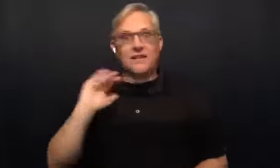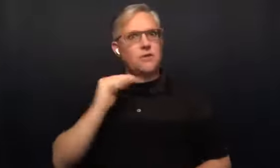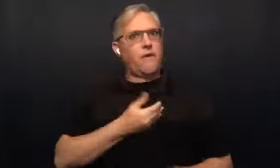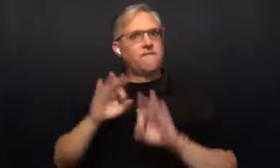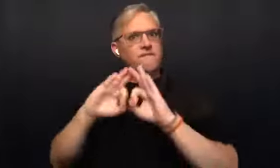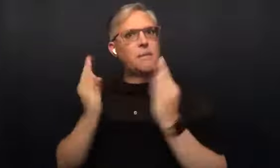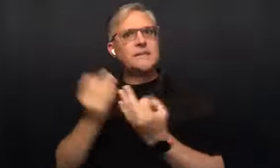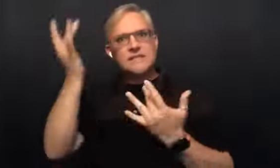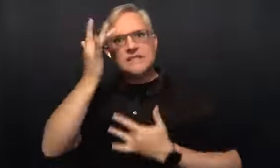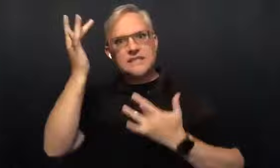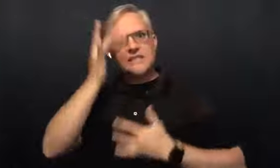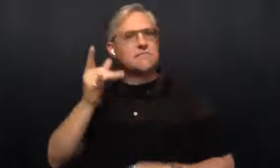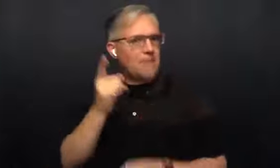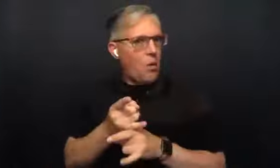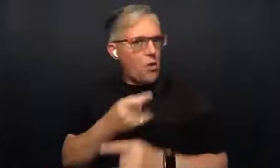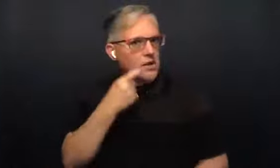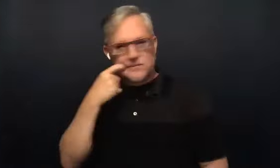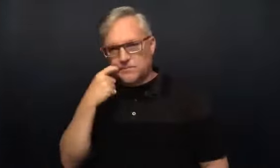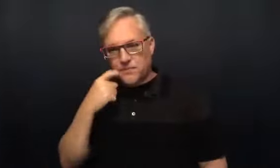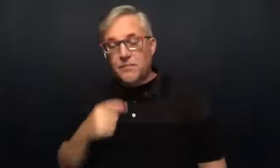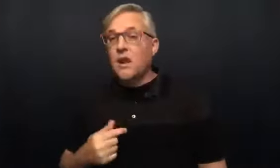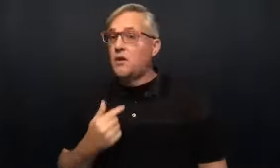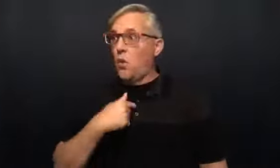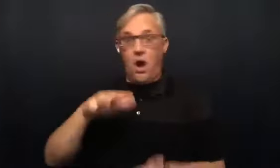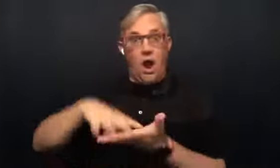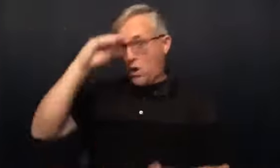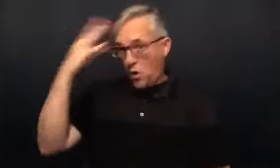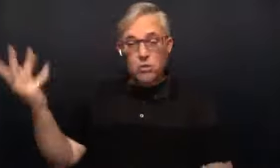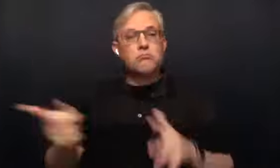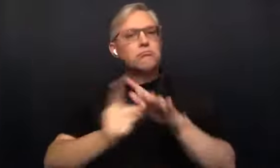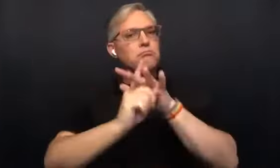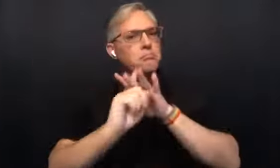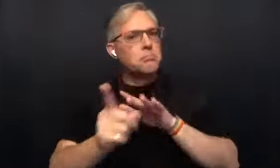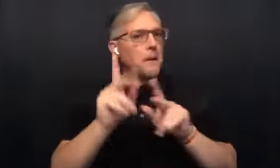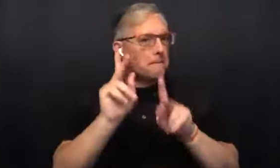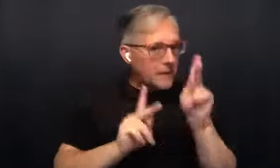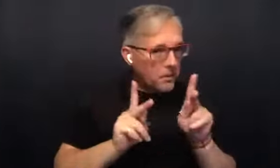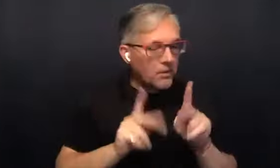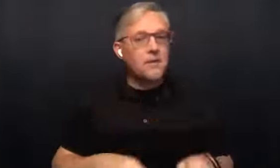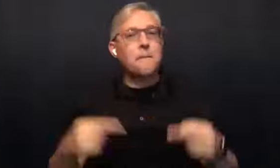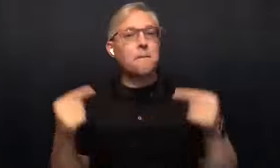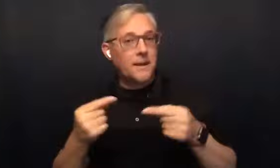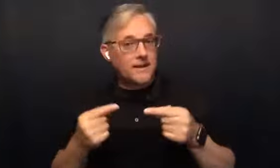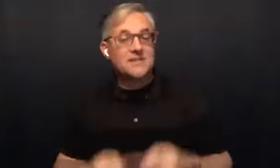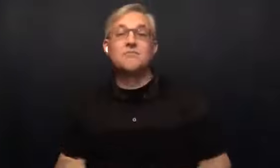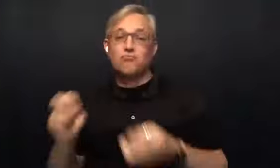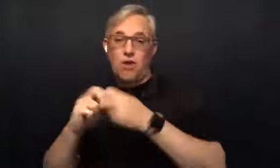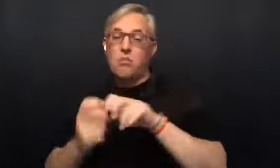family disease, very early on, I learned to run from people, pain, and problems. How did it feel like growing up in this family? Well, I felt